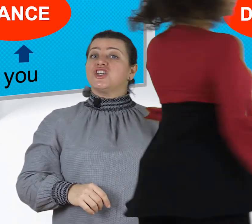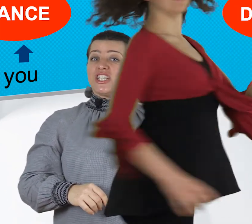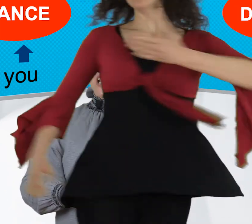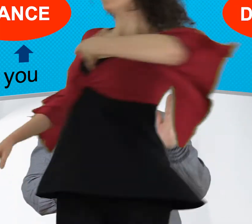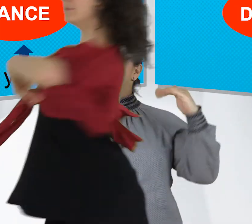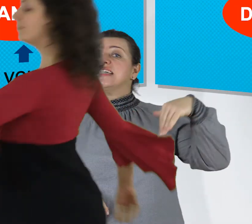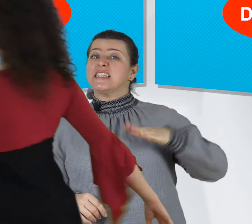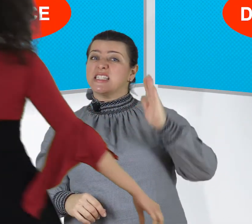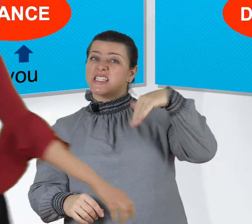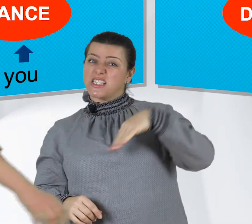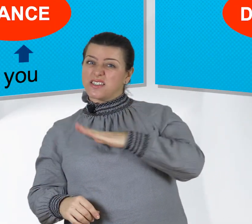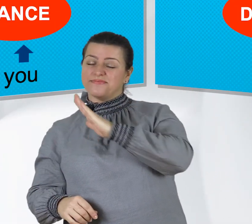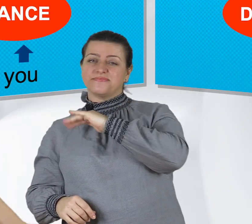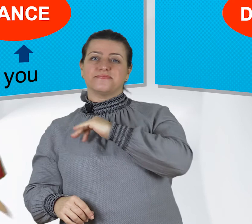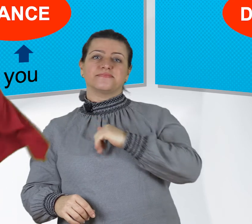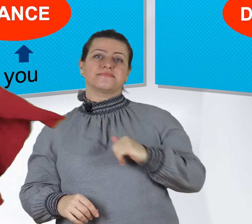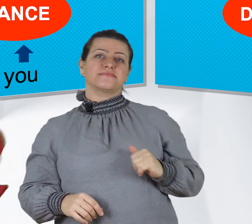she dances.